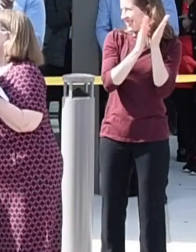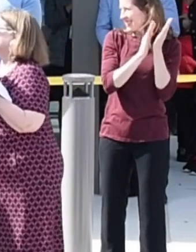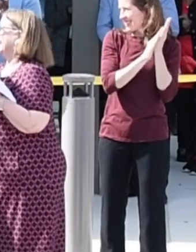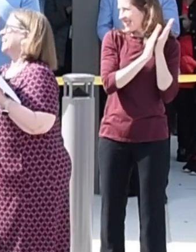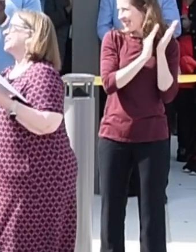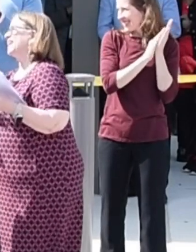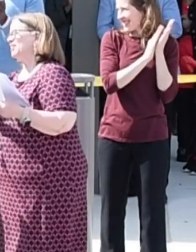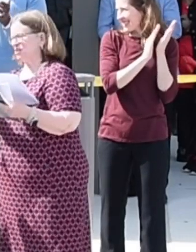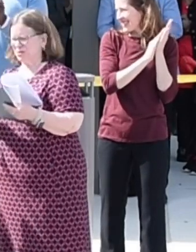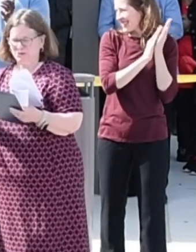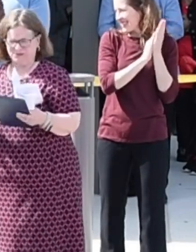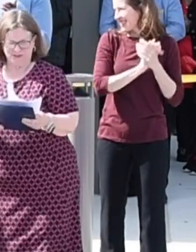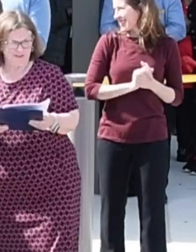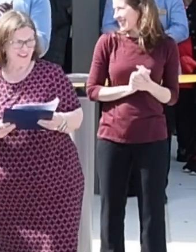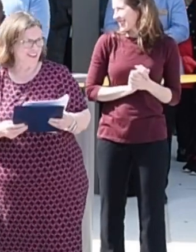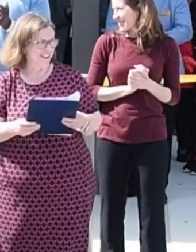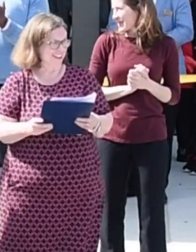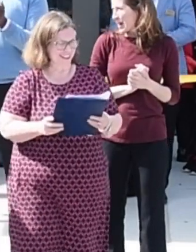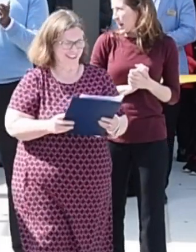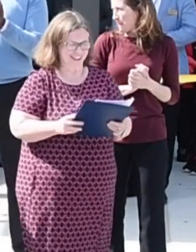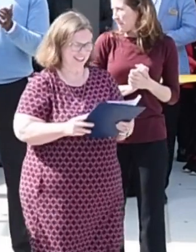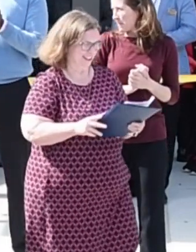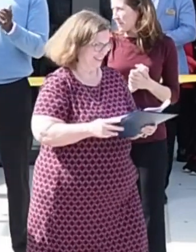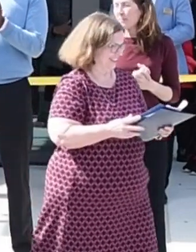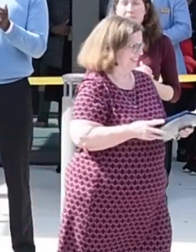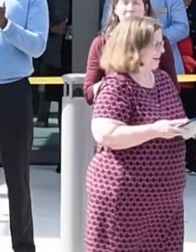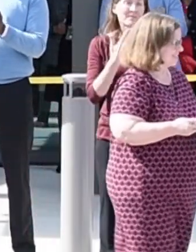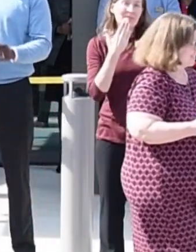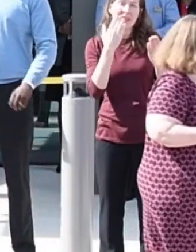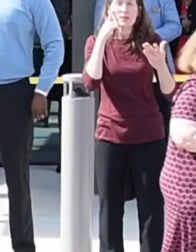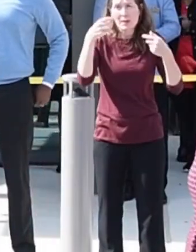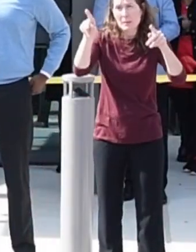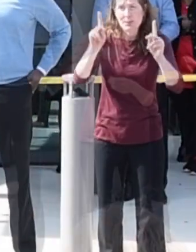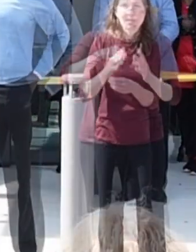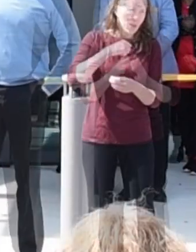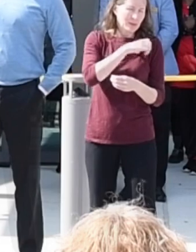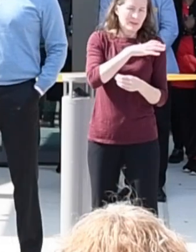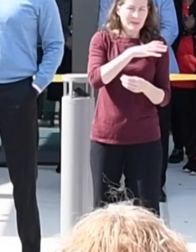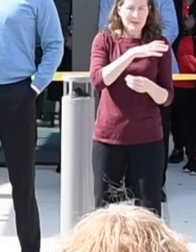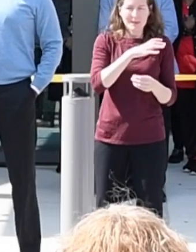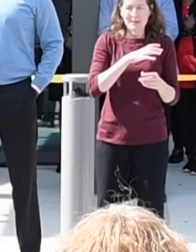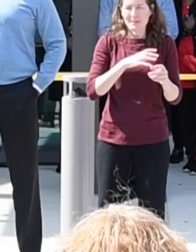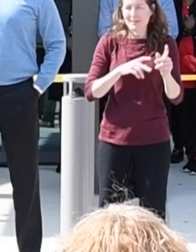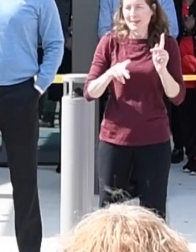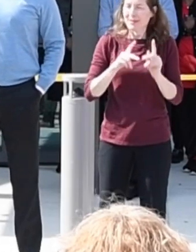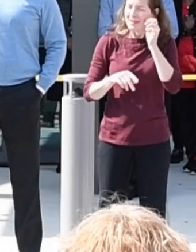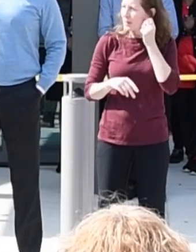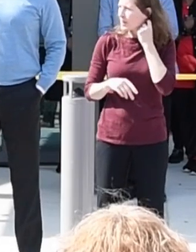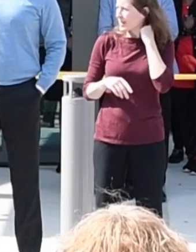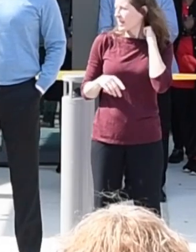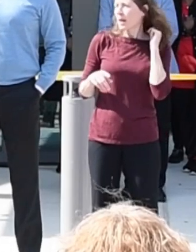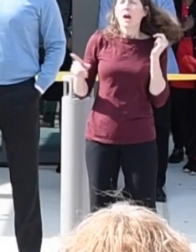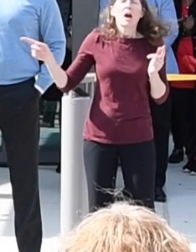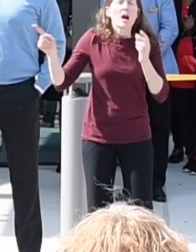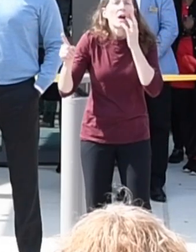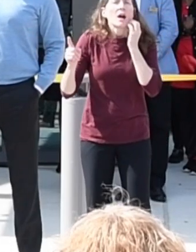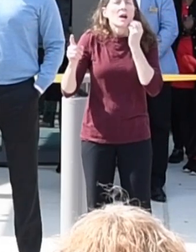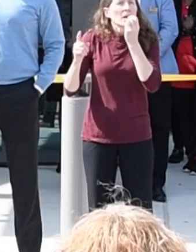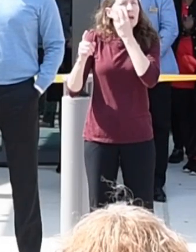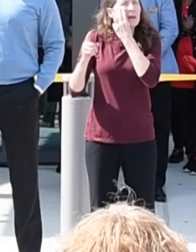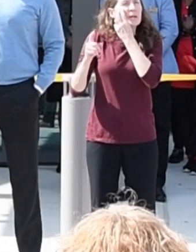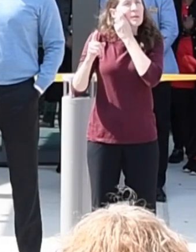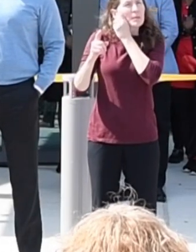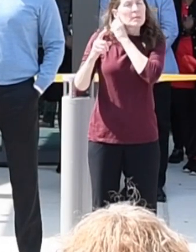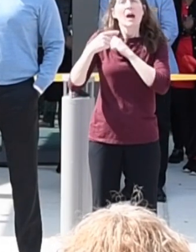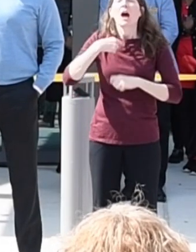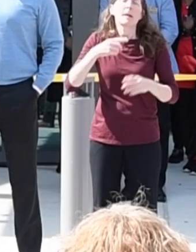congratulations. Thank you for the opportunity. All right, I was going to brag about being the only person